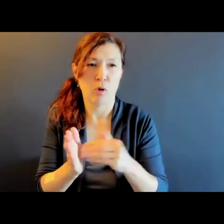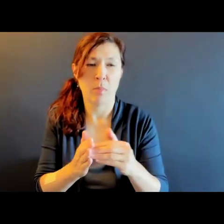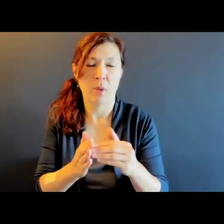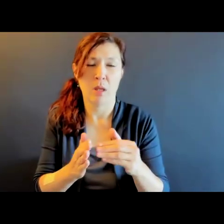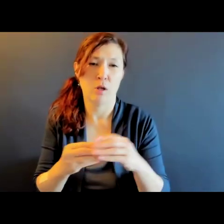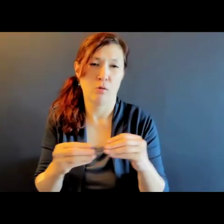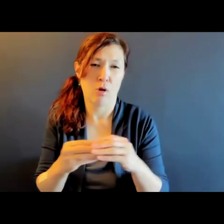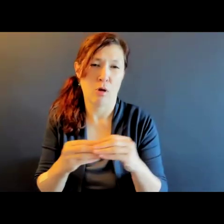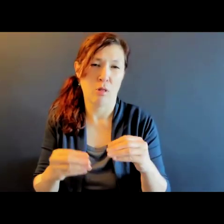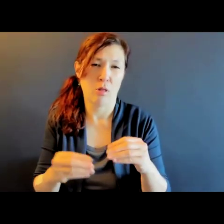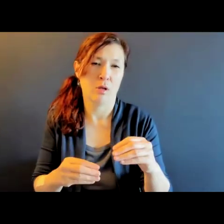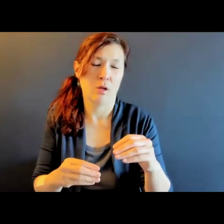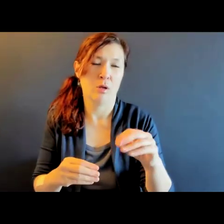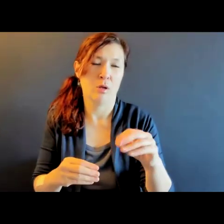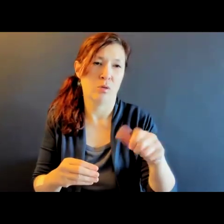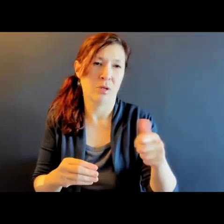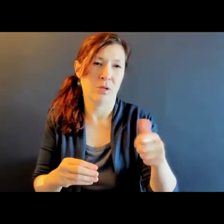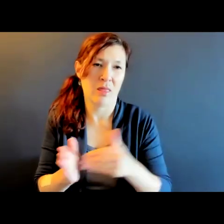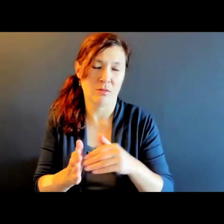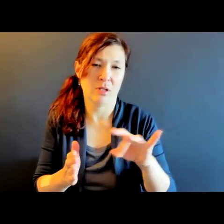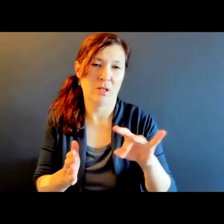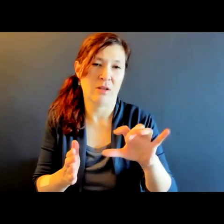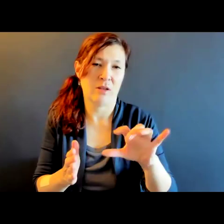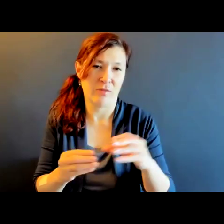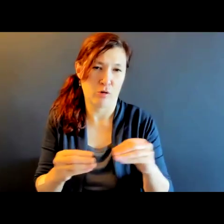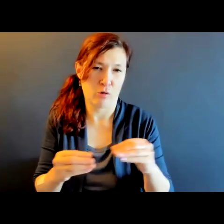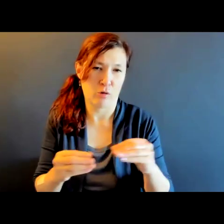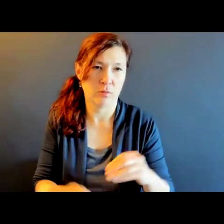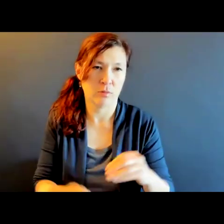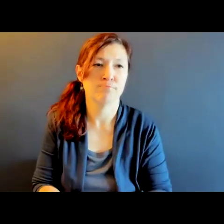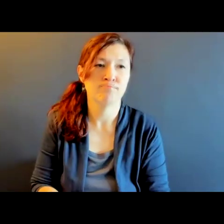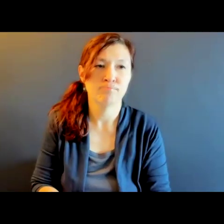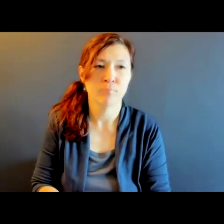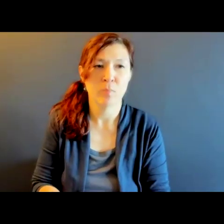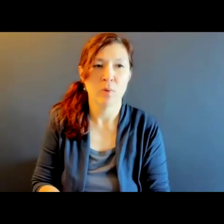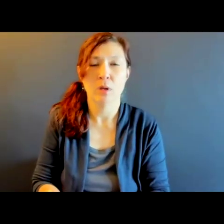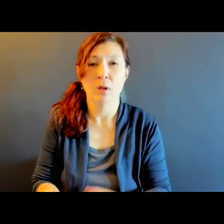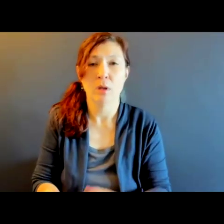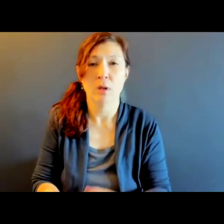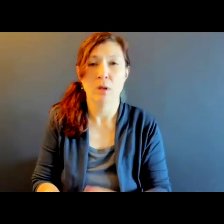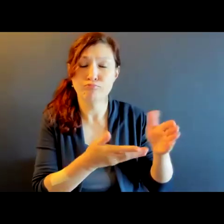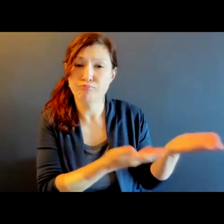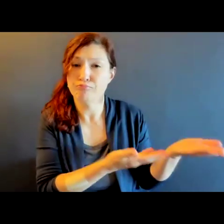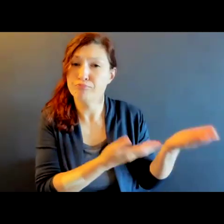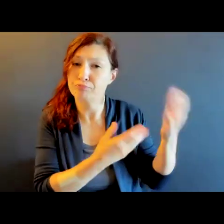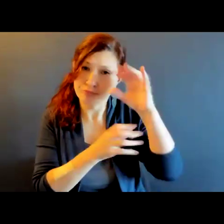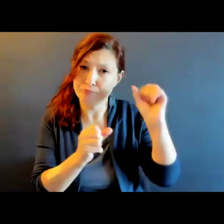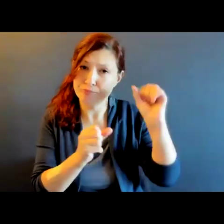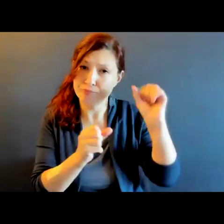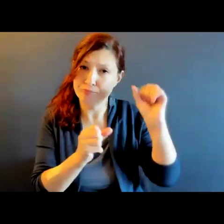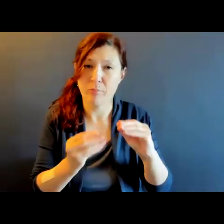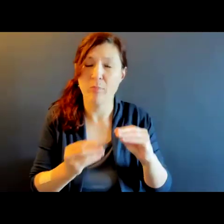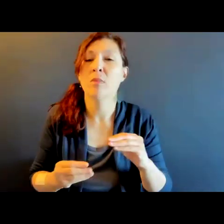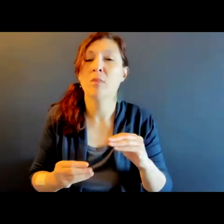$2,210,850. Now I'd like to turn it over to the superintendent for any final comments. Thank you, Chair. So tonight,